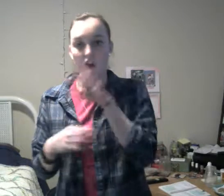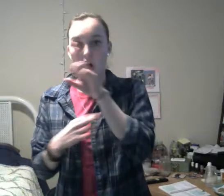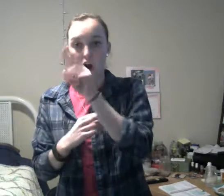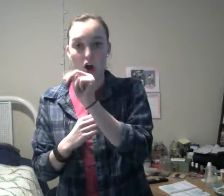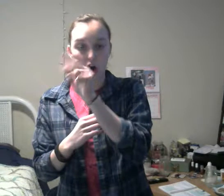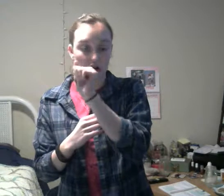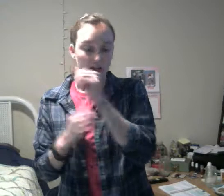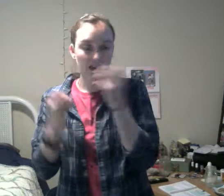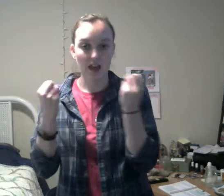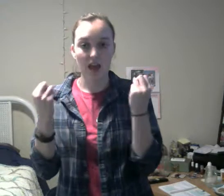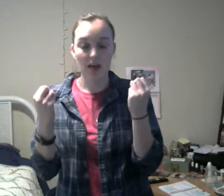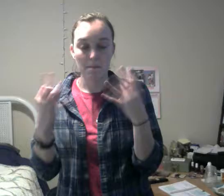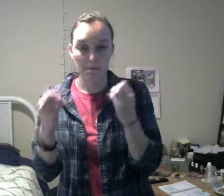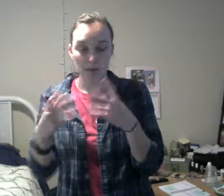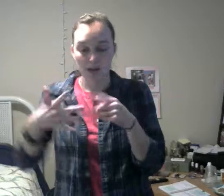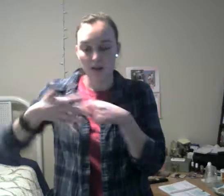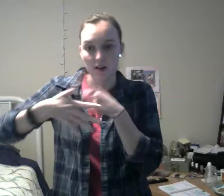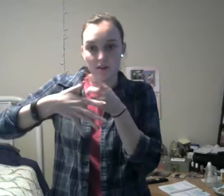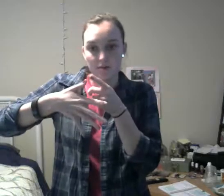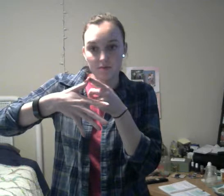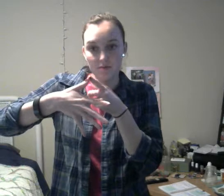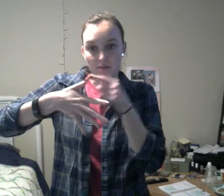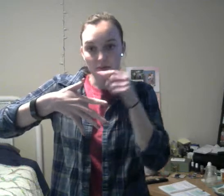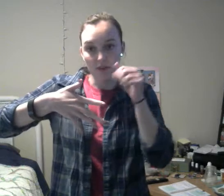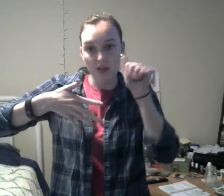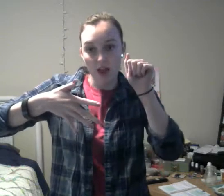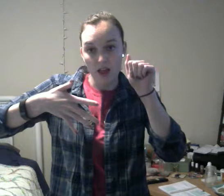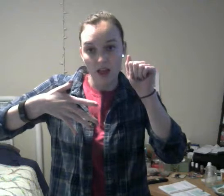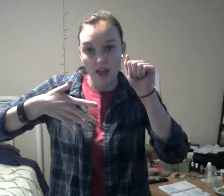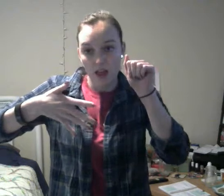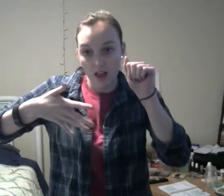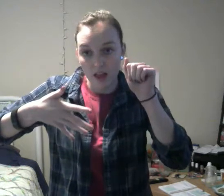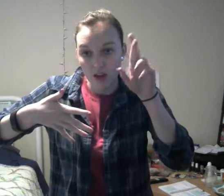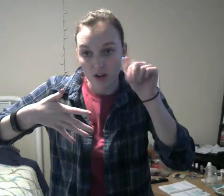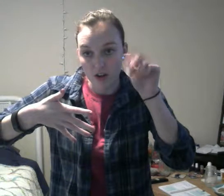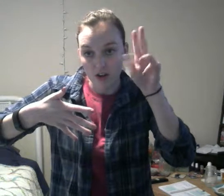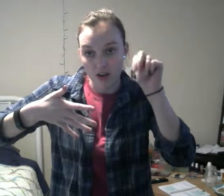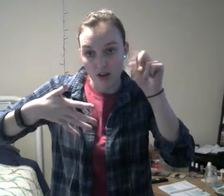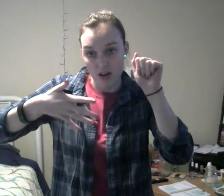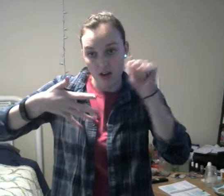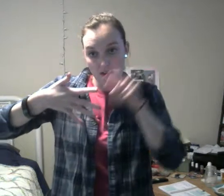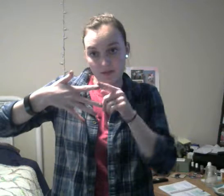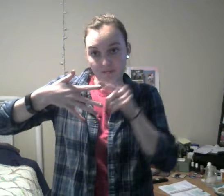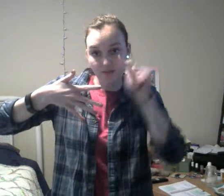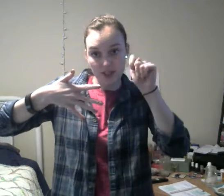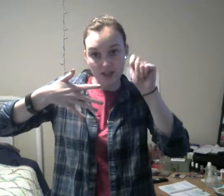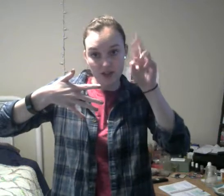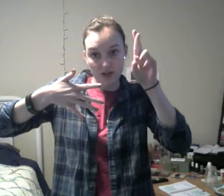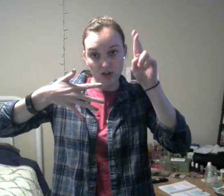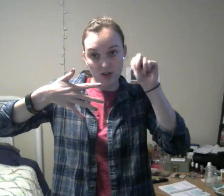into the cytoplasm. We'll have the tRNA. That's going to bring the amino acids as we're doing translation. And the last one that's sometimes overlooked